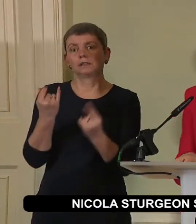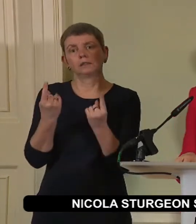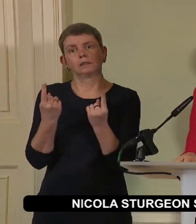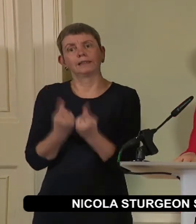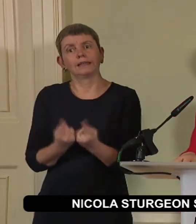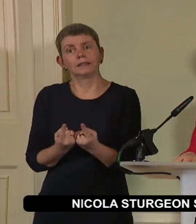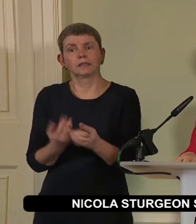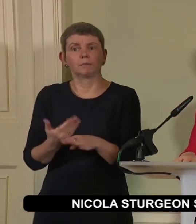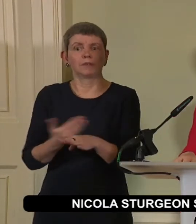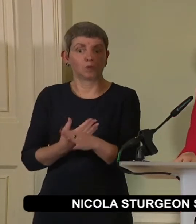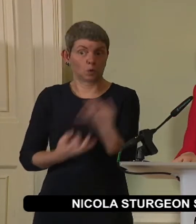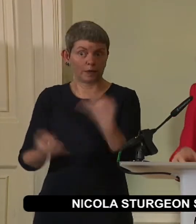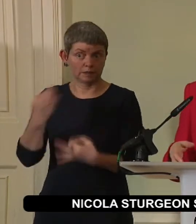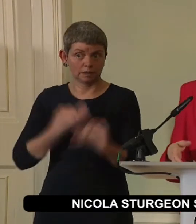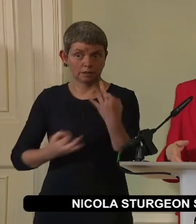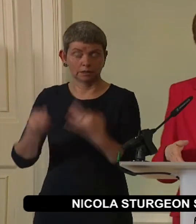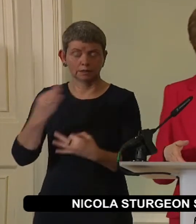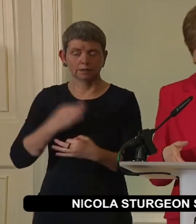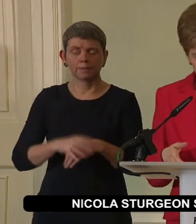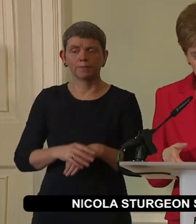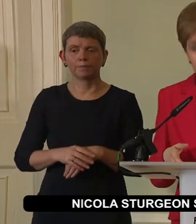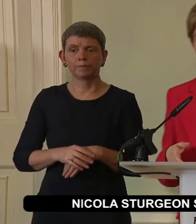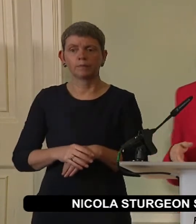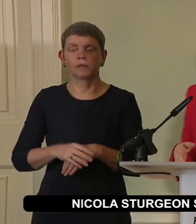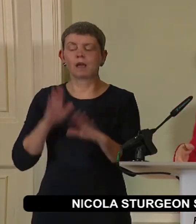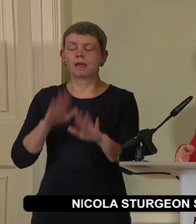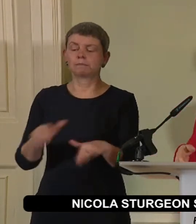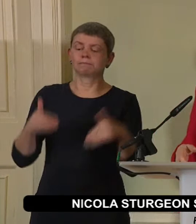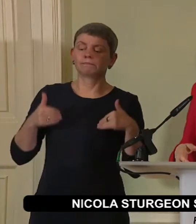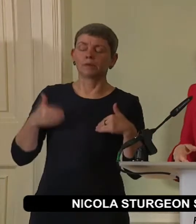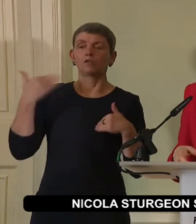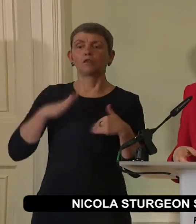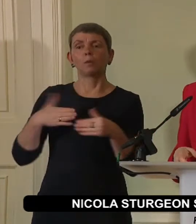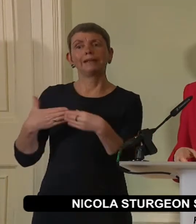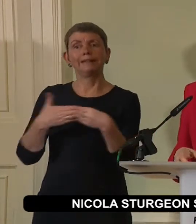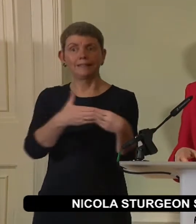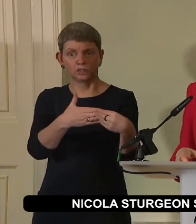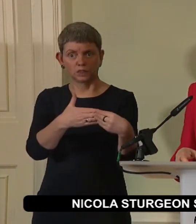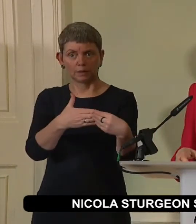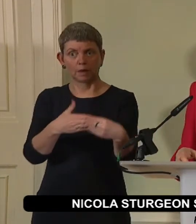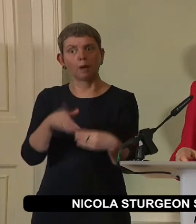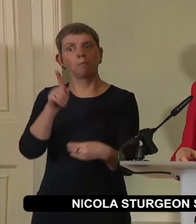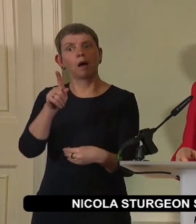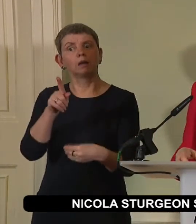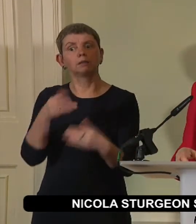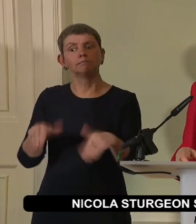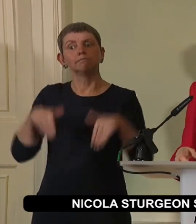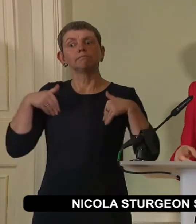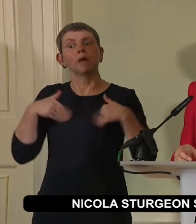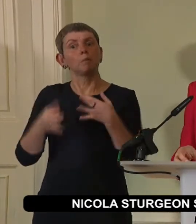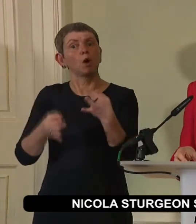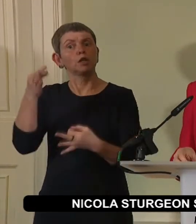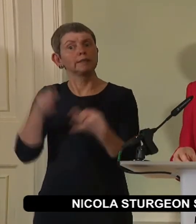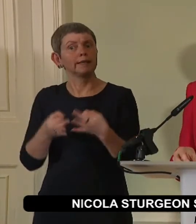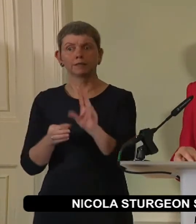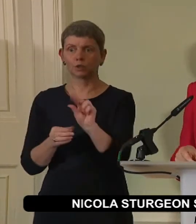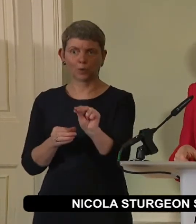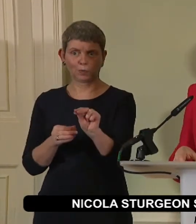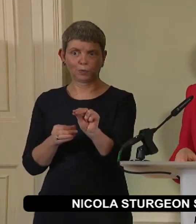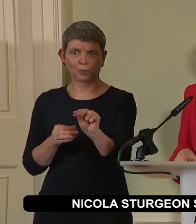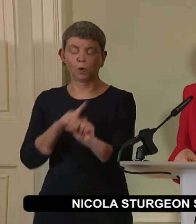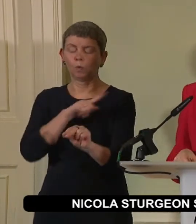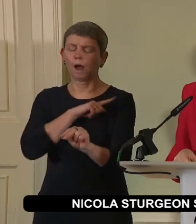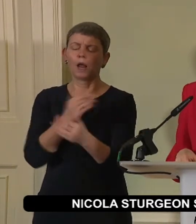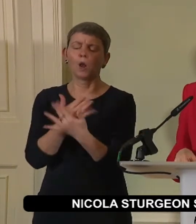a few questions. While I am stepping down from leadership, I am not leaving politics. There are many issues I care